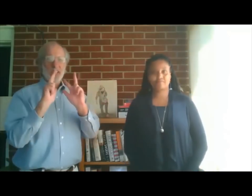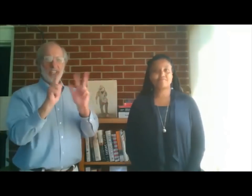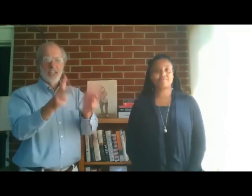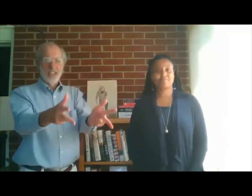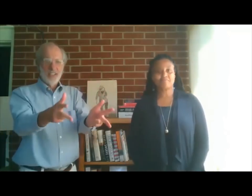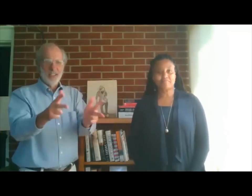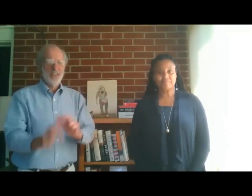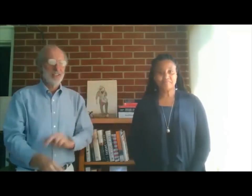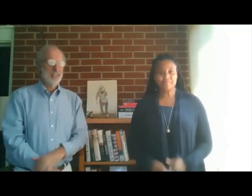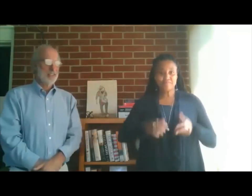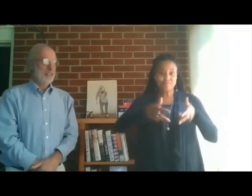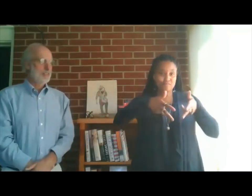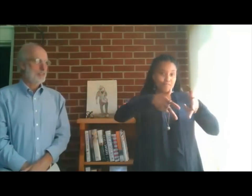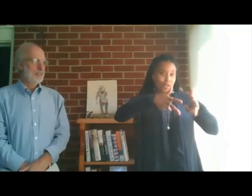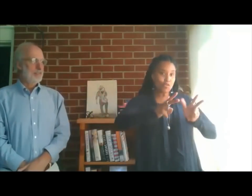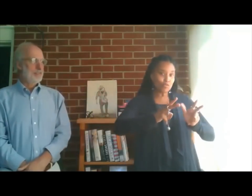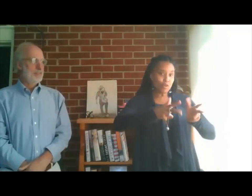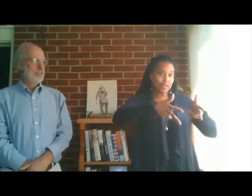Rocking.